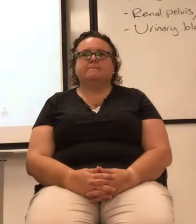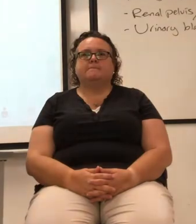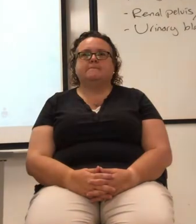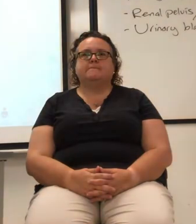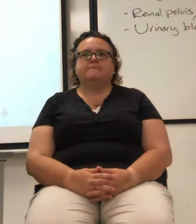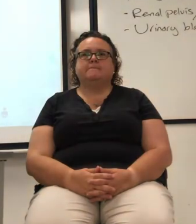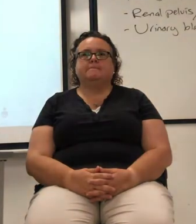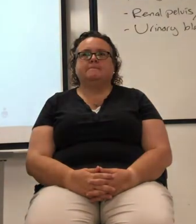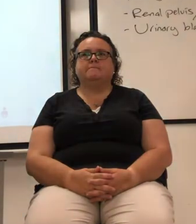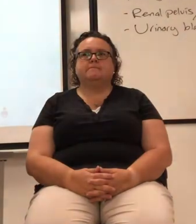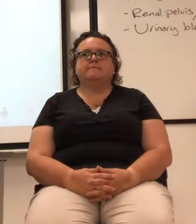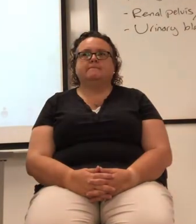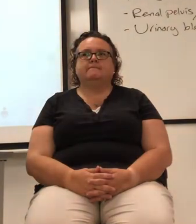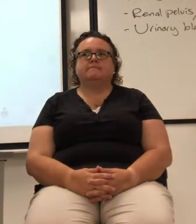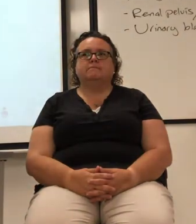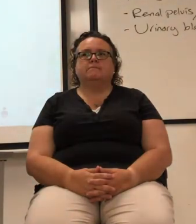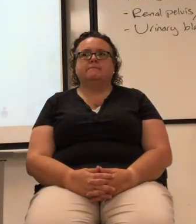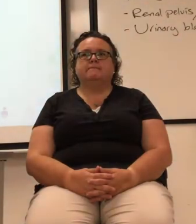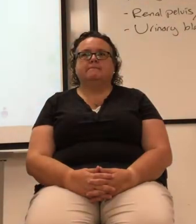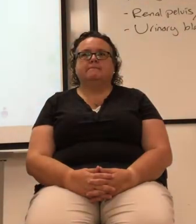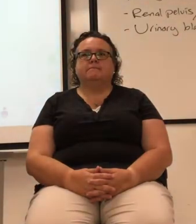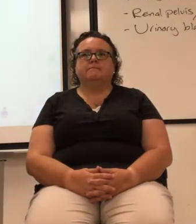Muscular sac.